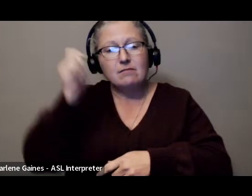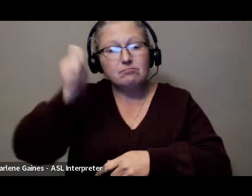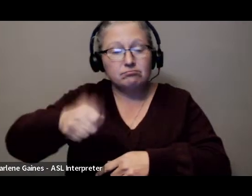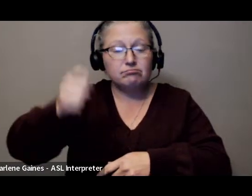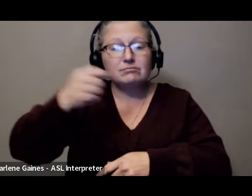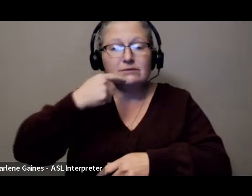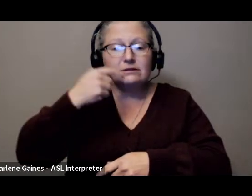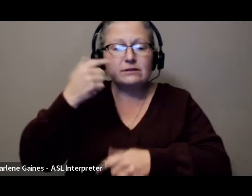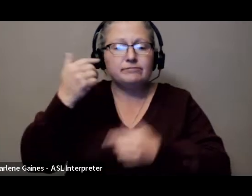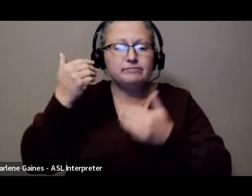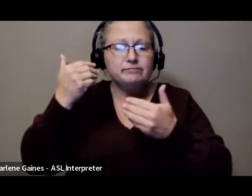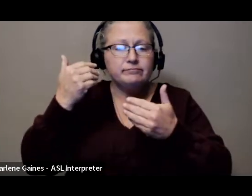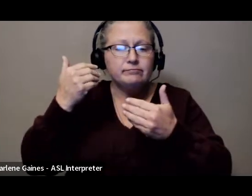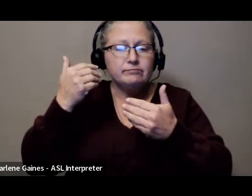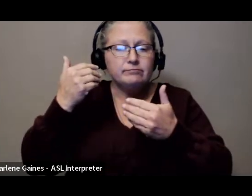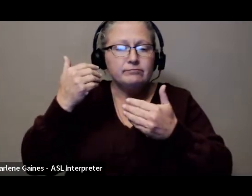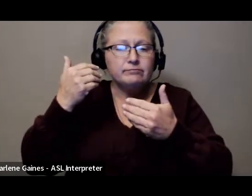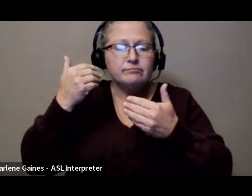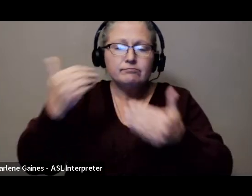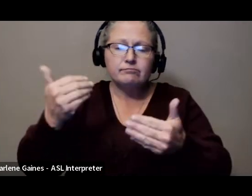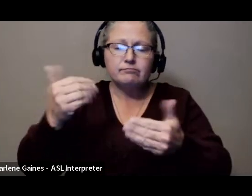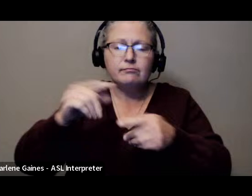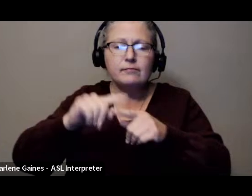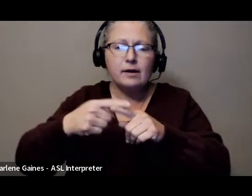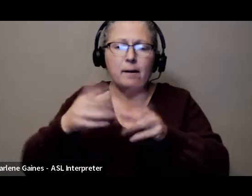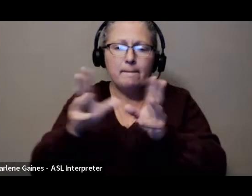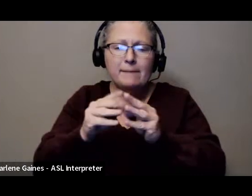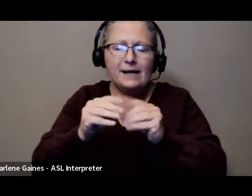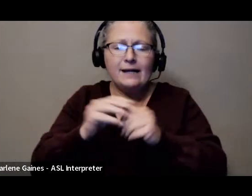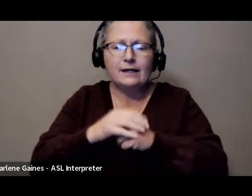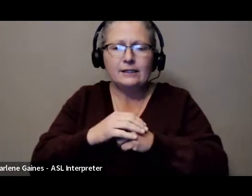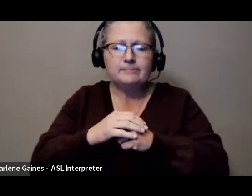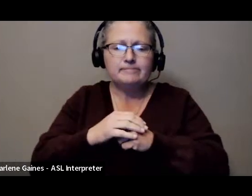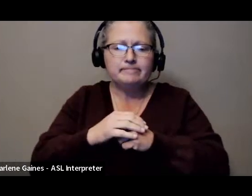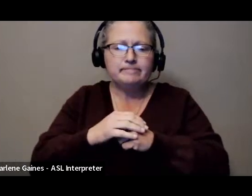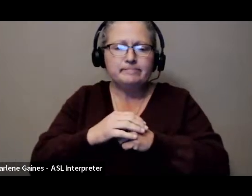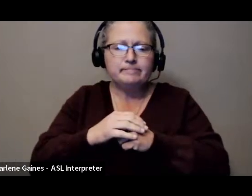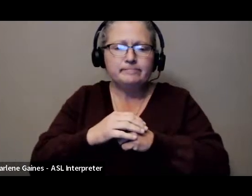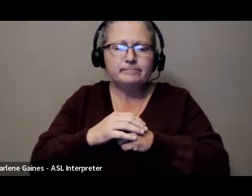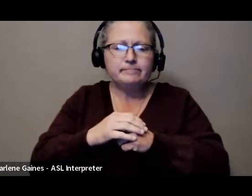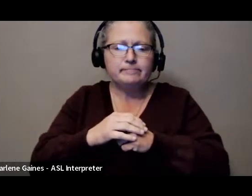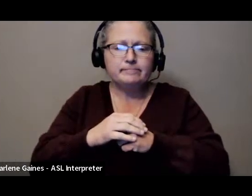said, the meeting's coming back into session.